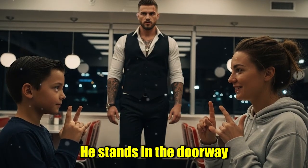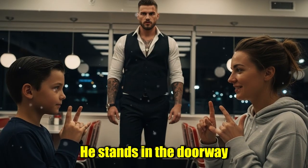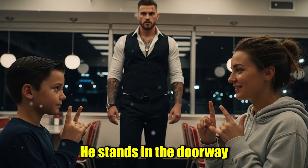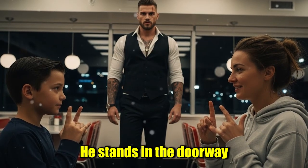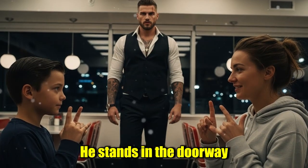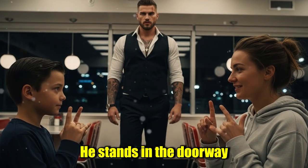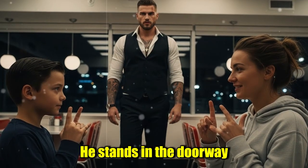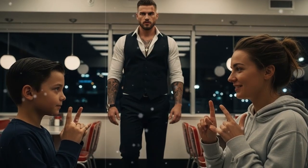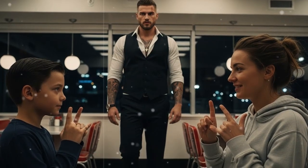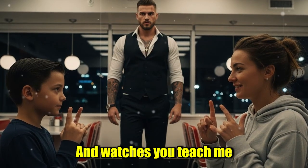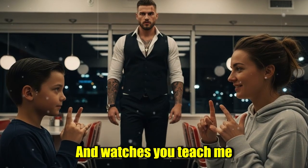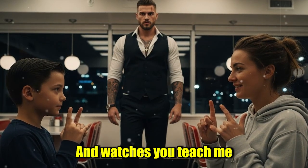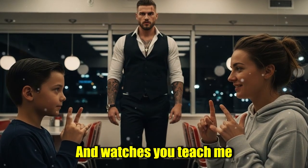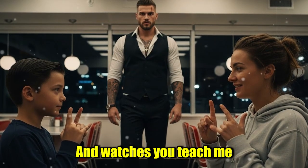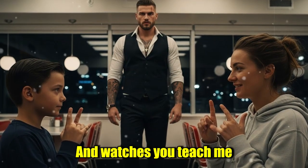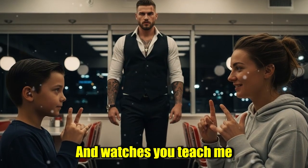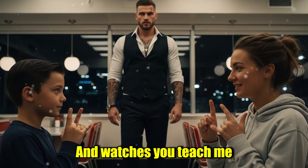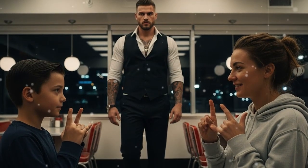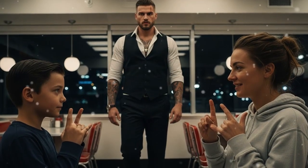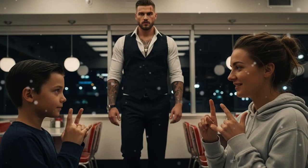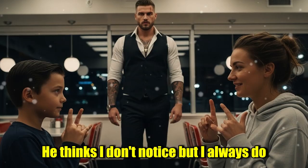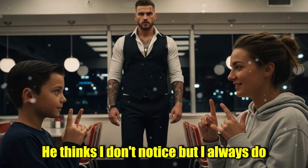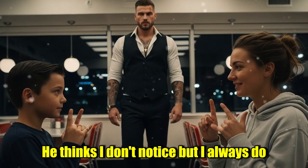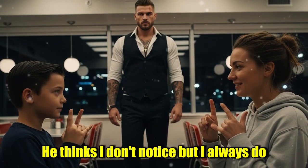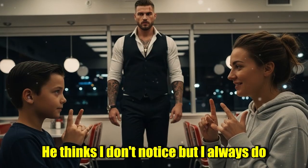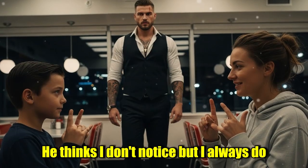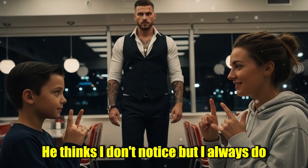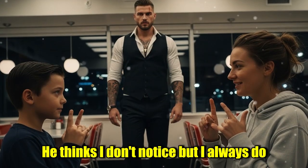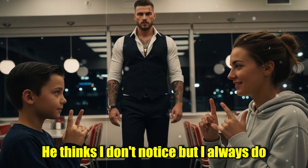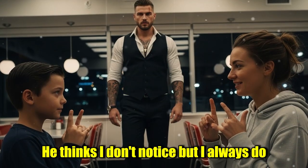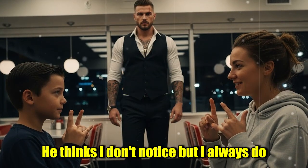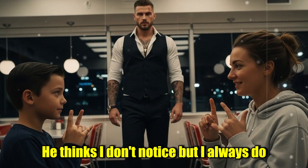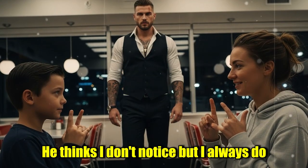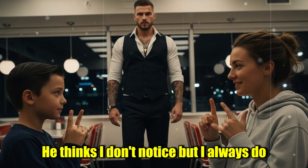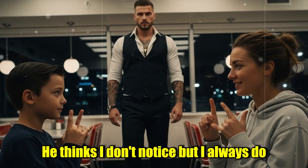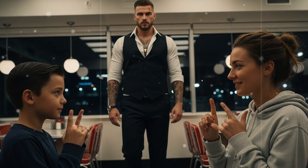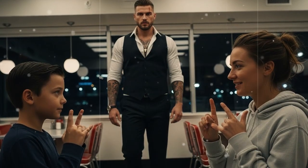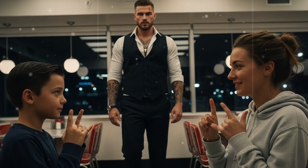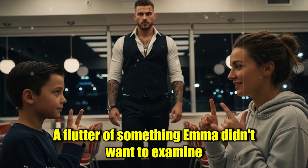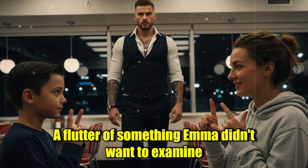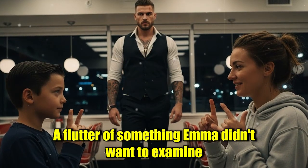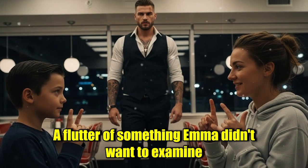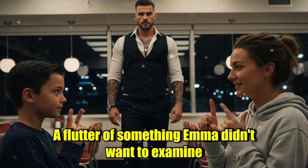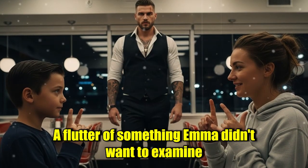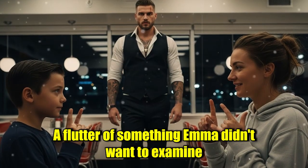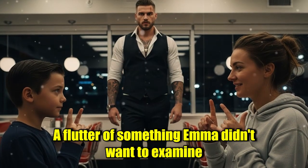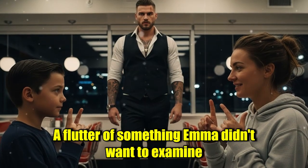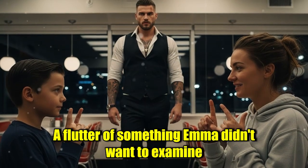stands in the doorway and watches you teach me. He thinks I don't notice, but I always do." A flutter of something Emma didn't